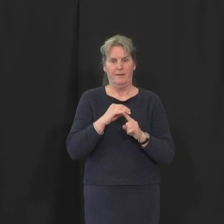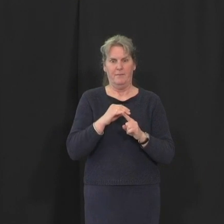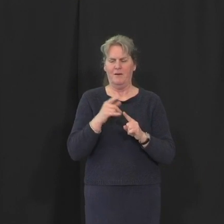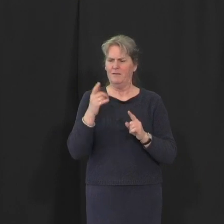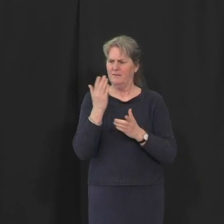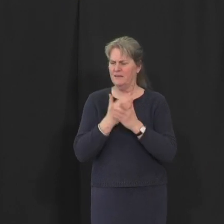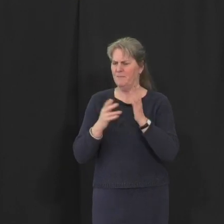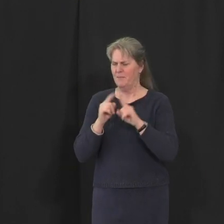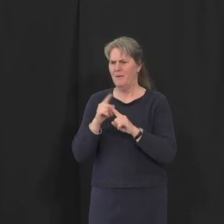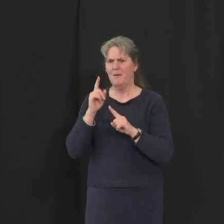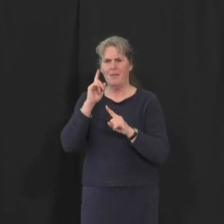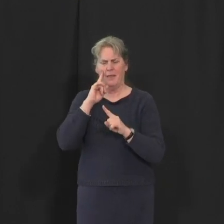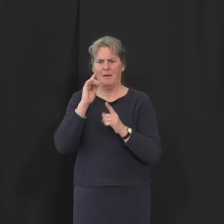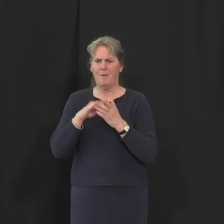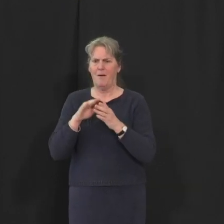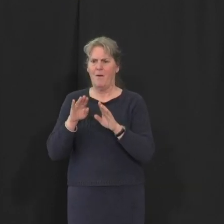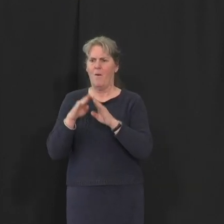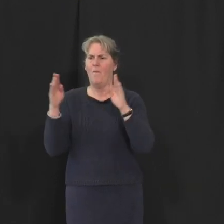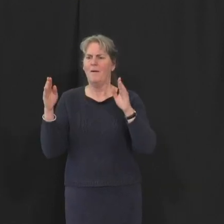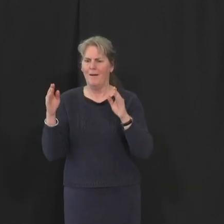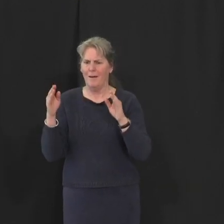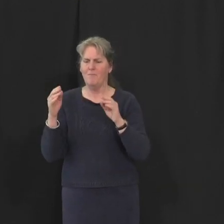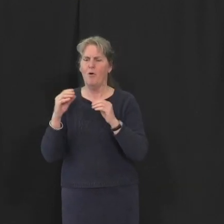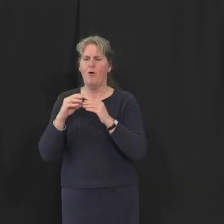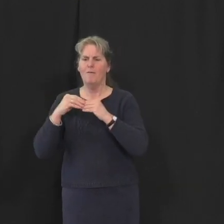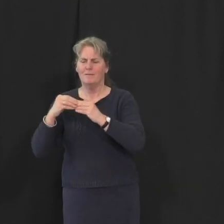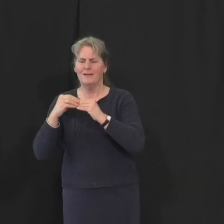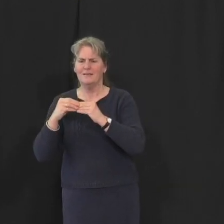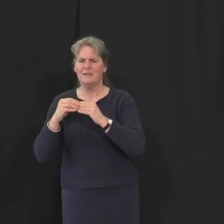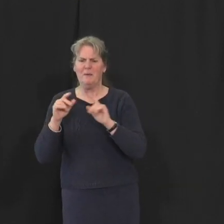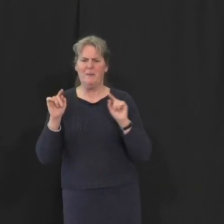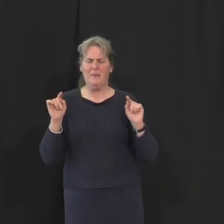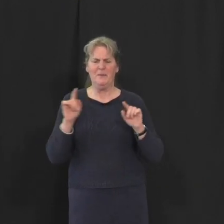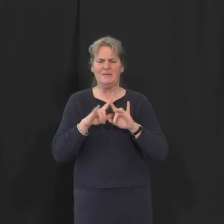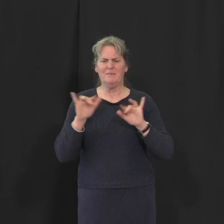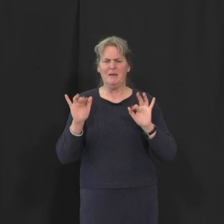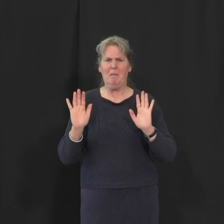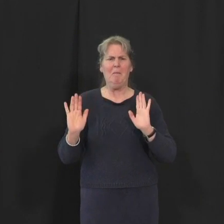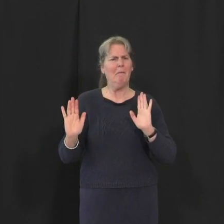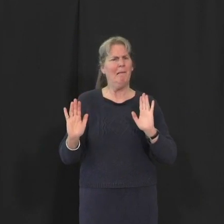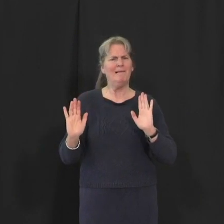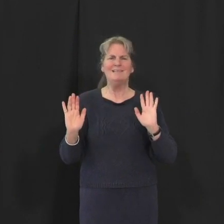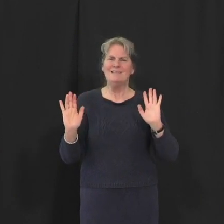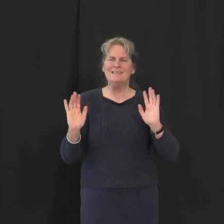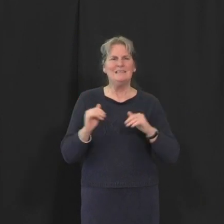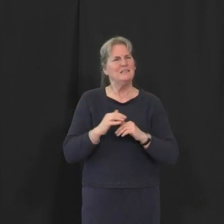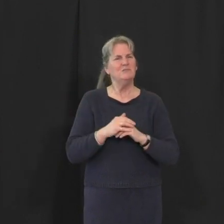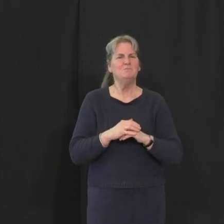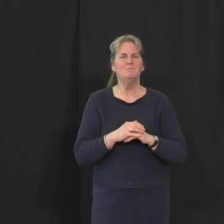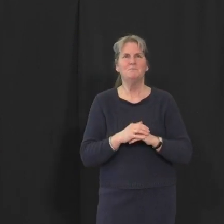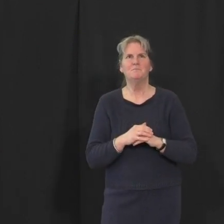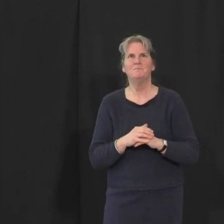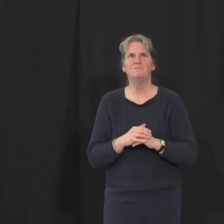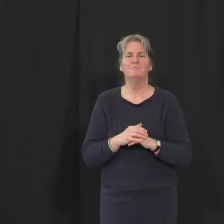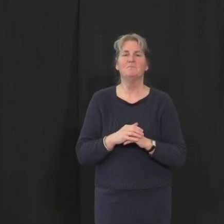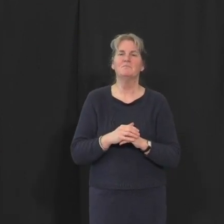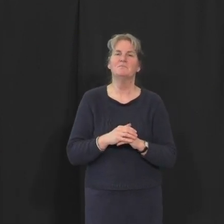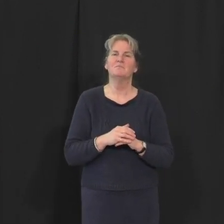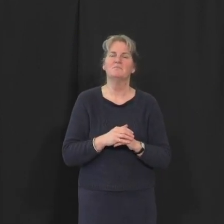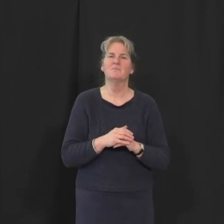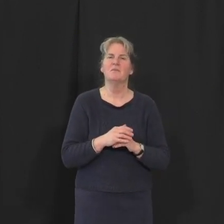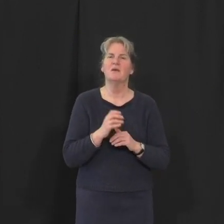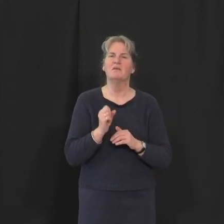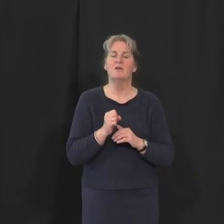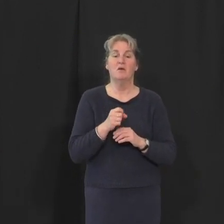same time in the same conversation. And this is the curious place that we are. So I would say that, as I said, I